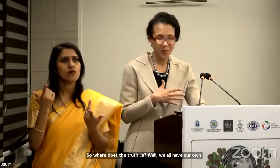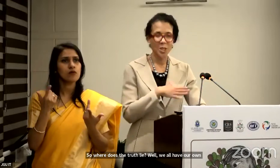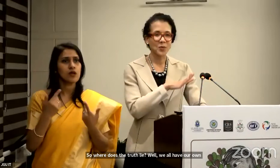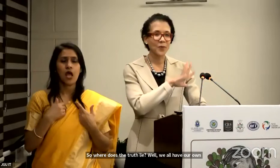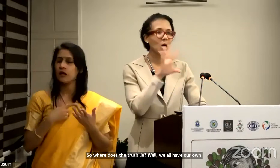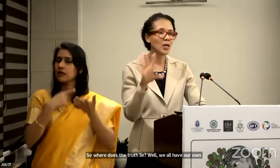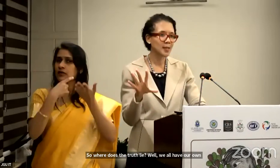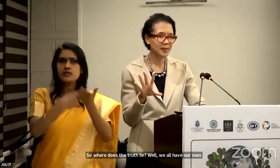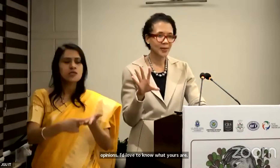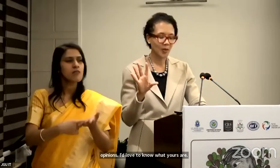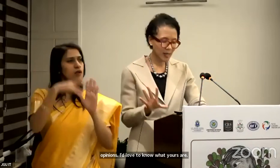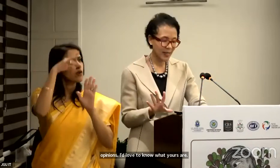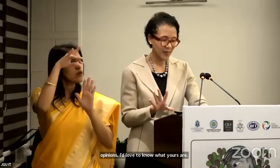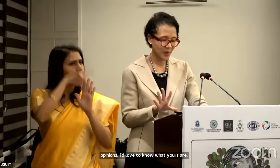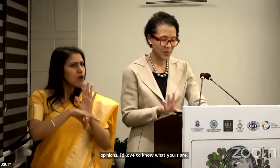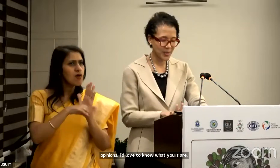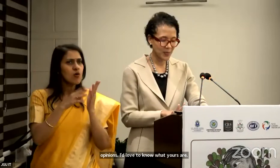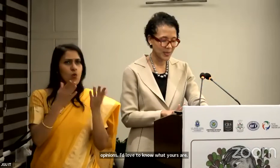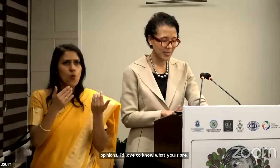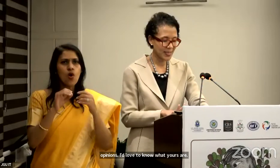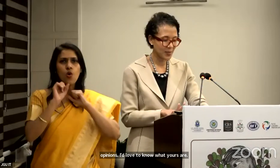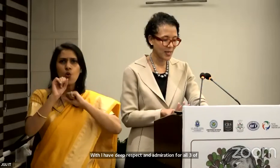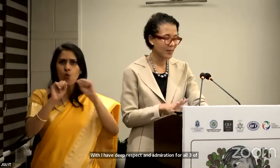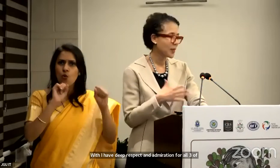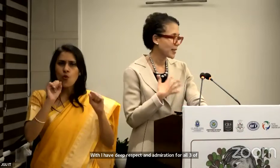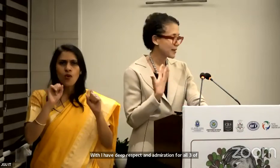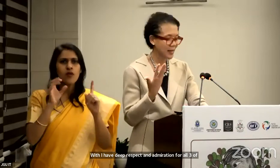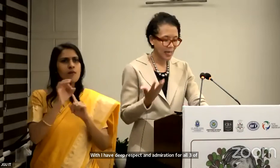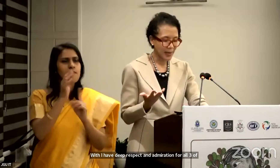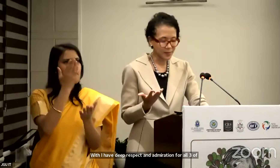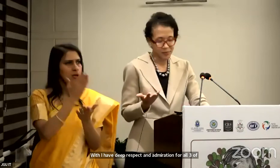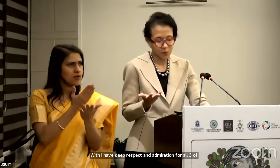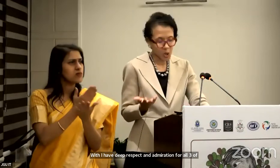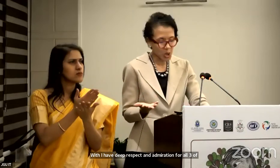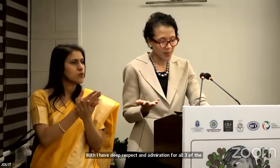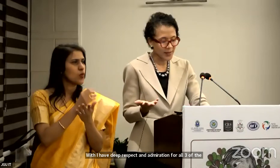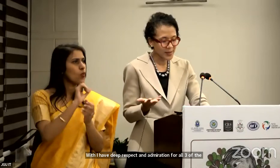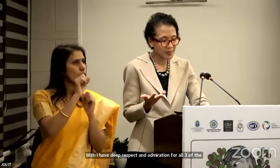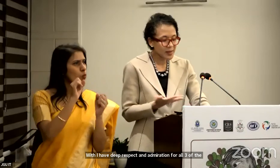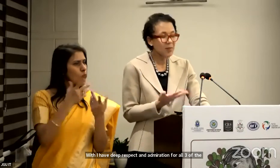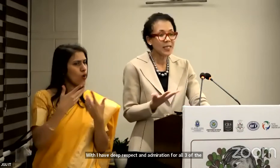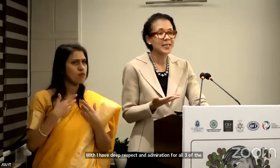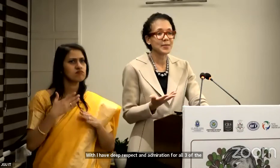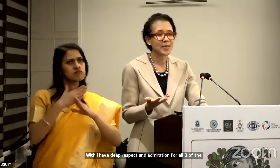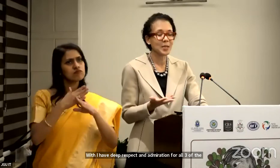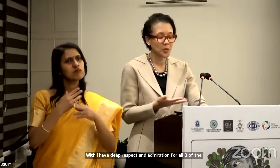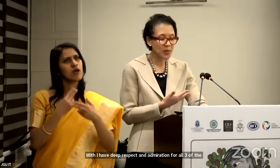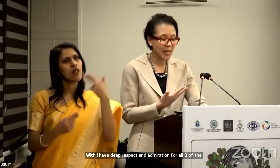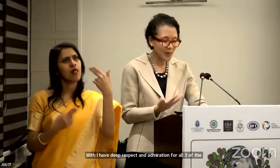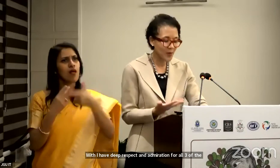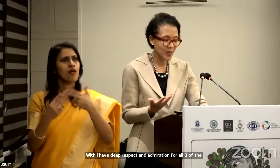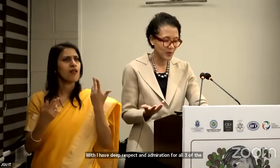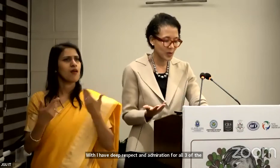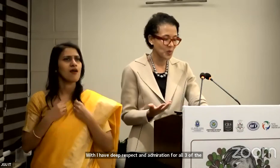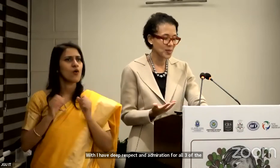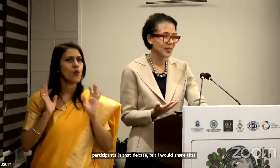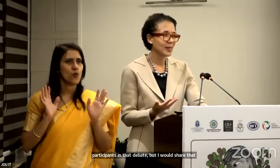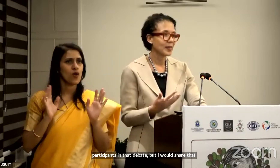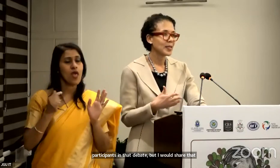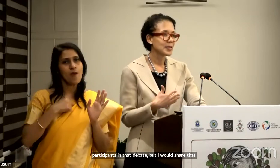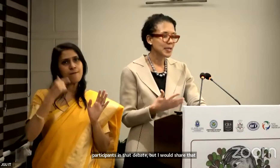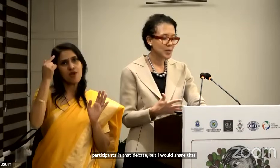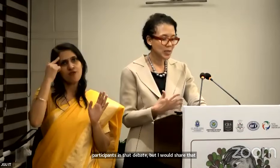and admiration for all three of the participants in that debate, but I would share that to me, it seemed as though neither of these